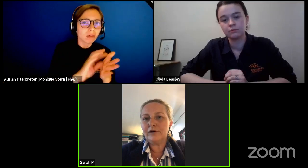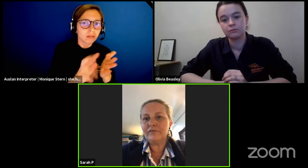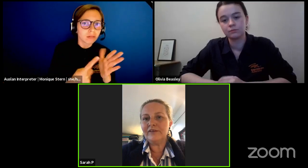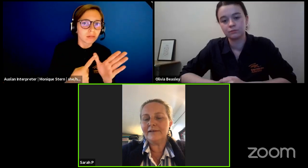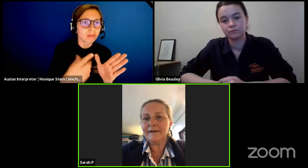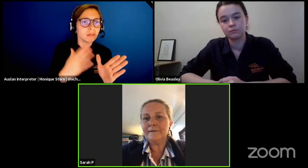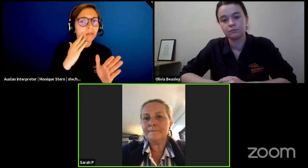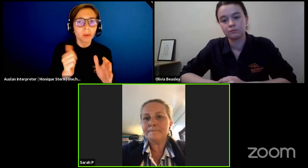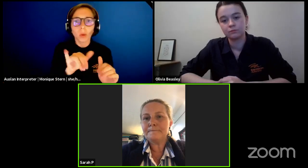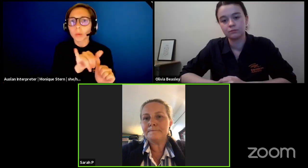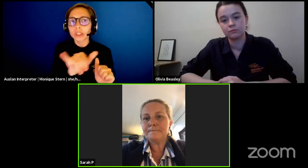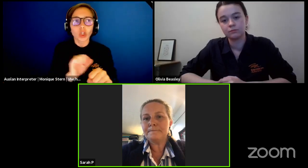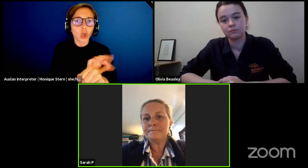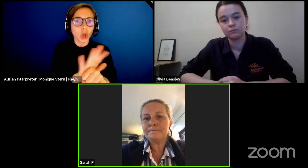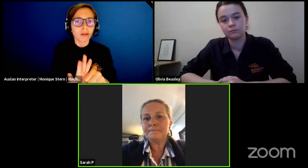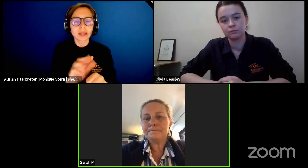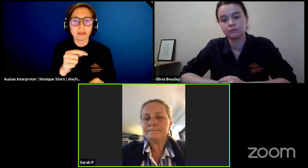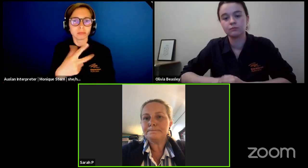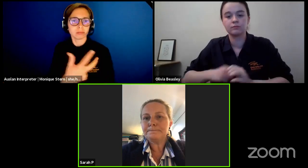COVID-19 previously.